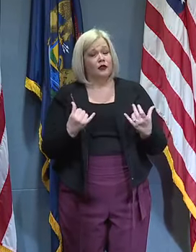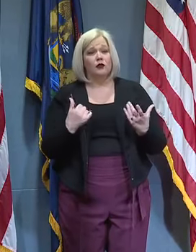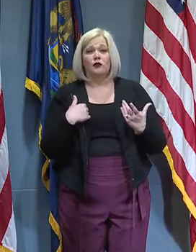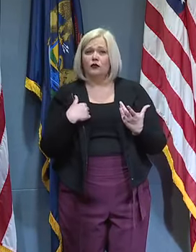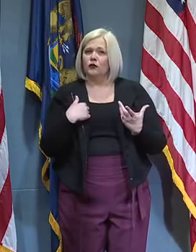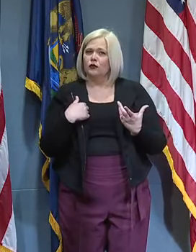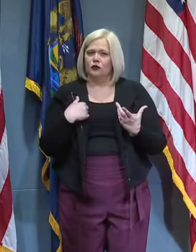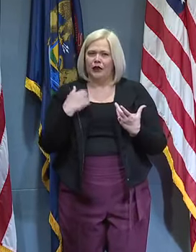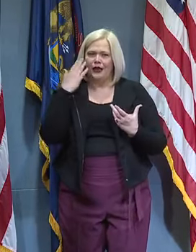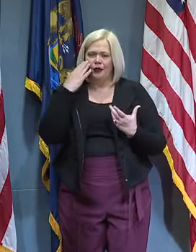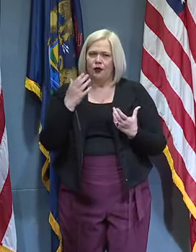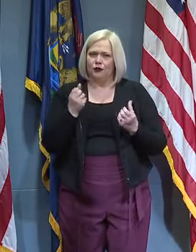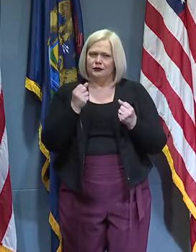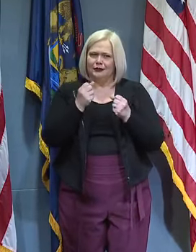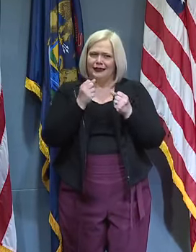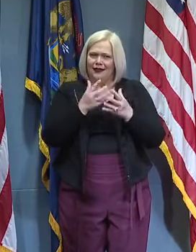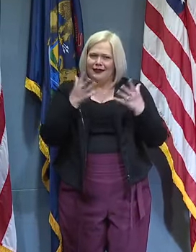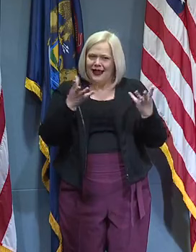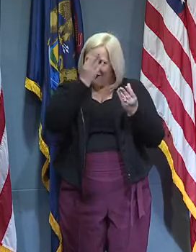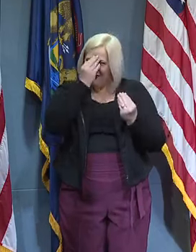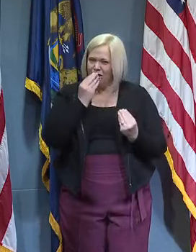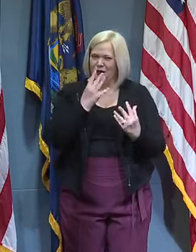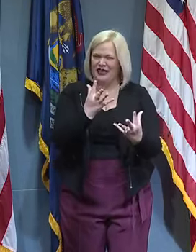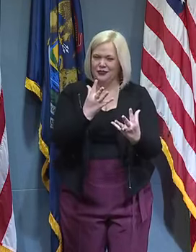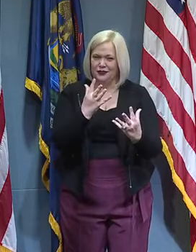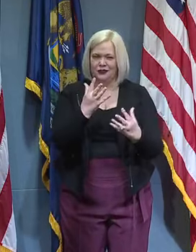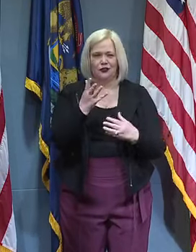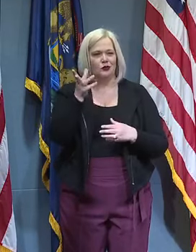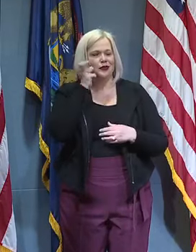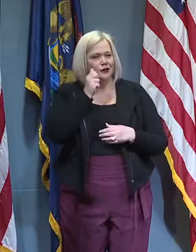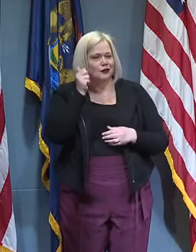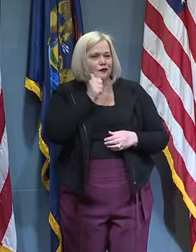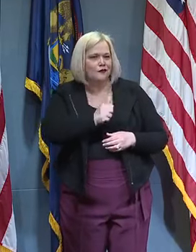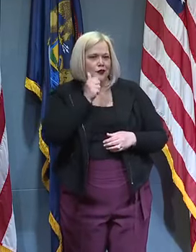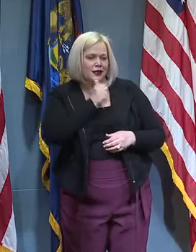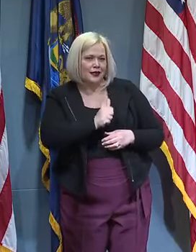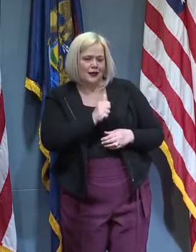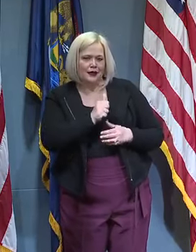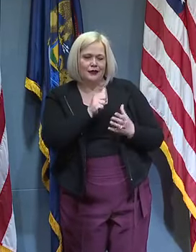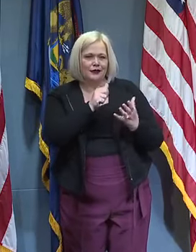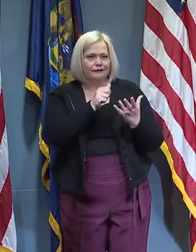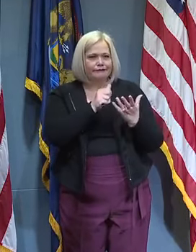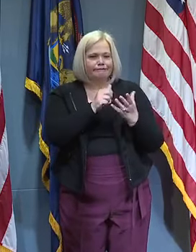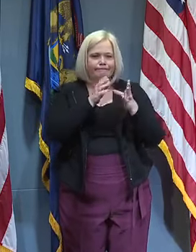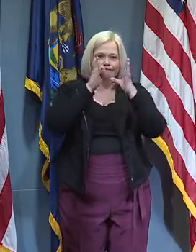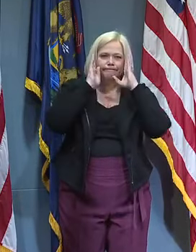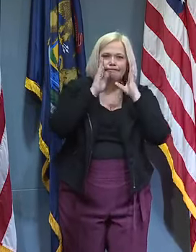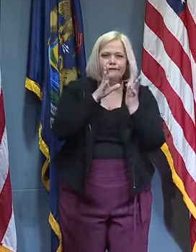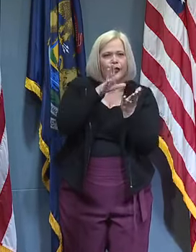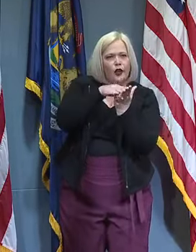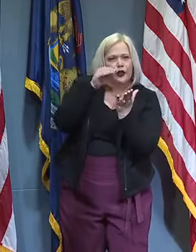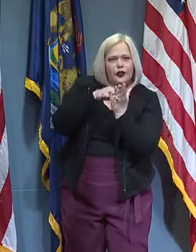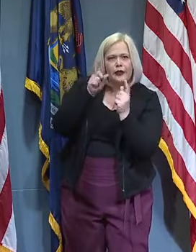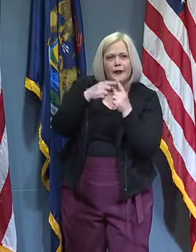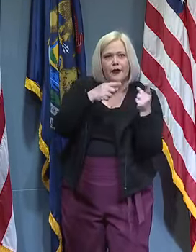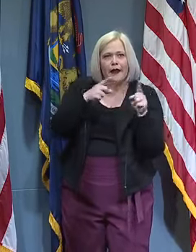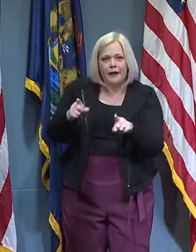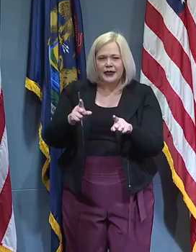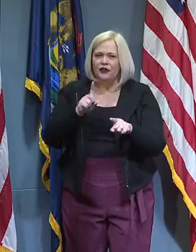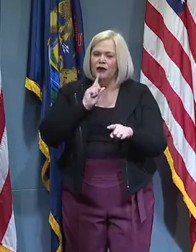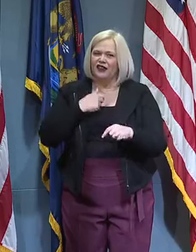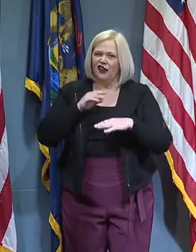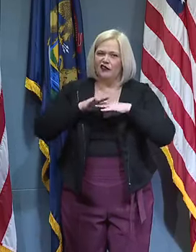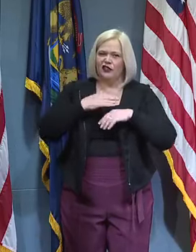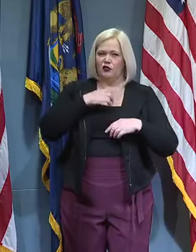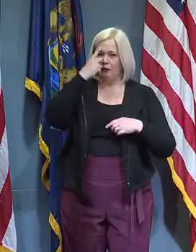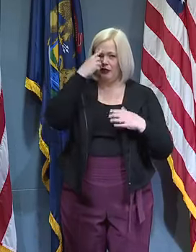that that's an incredible amount of information to digest, and I know that staying informed can be heavy and can take a toll on your mental health.